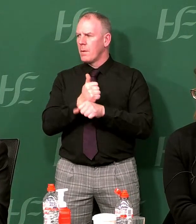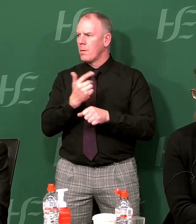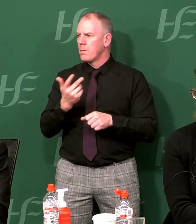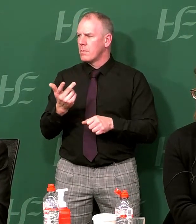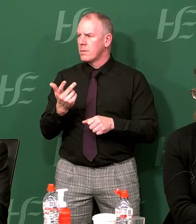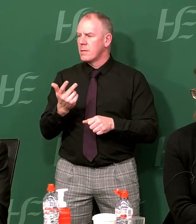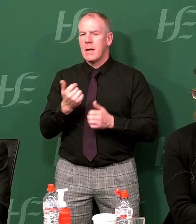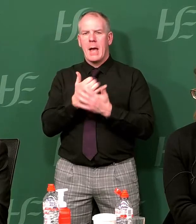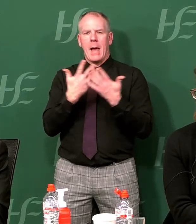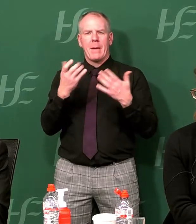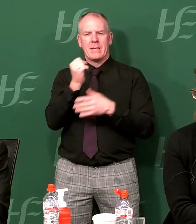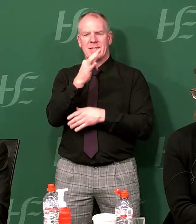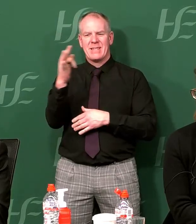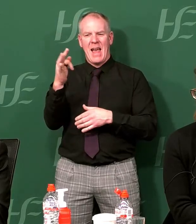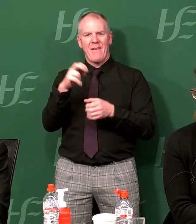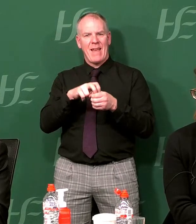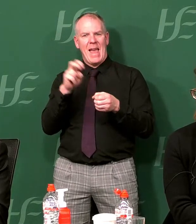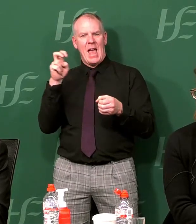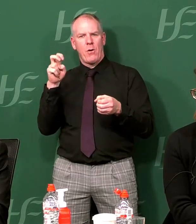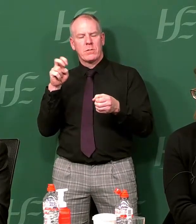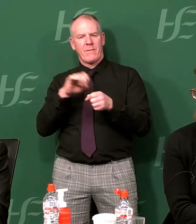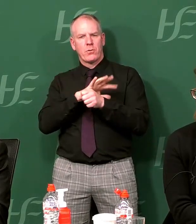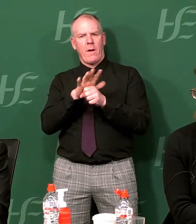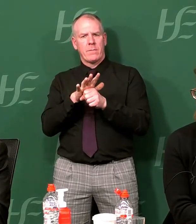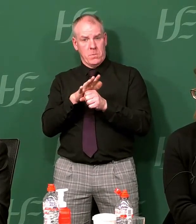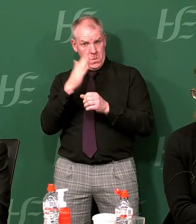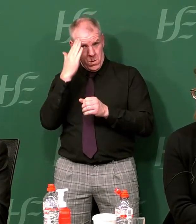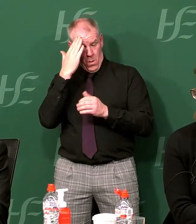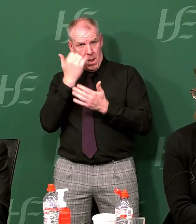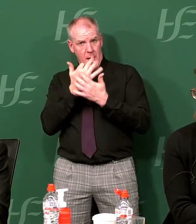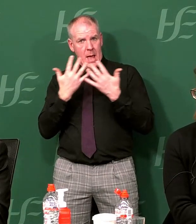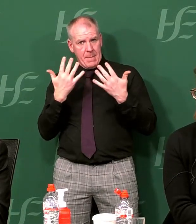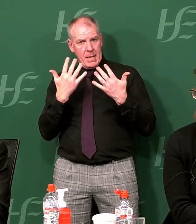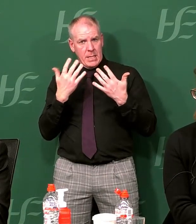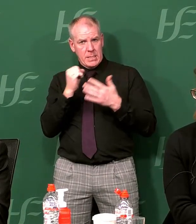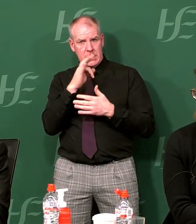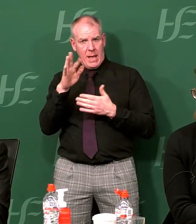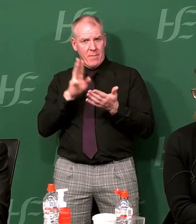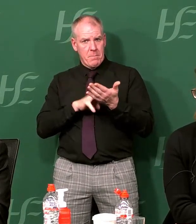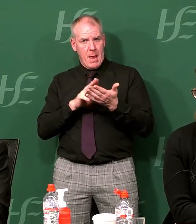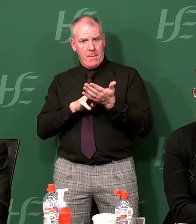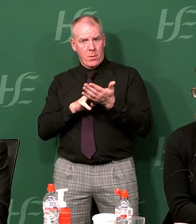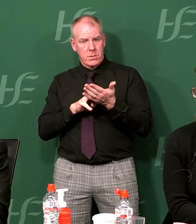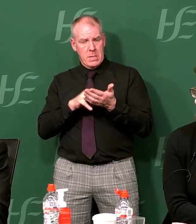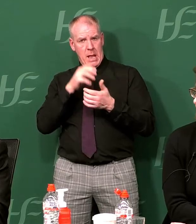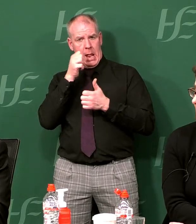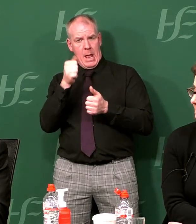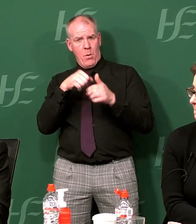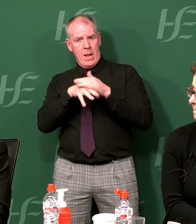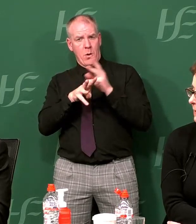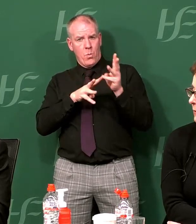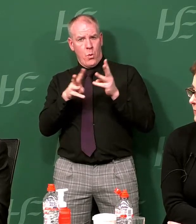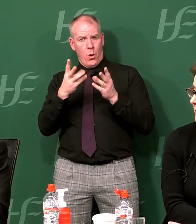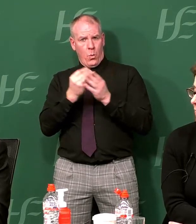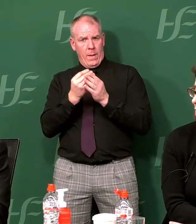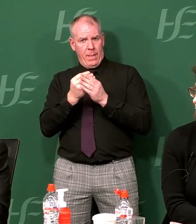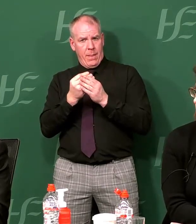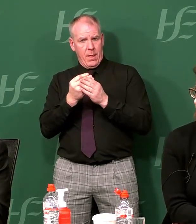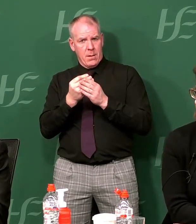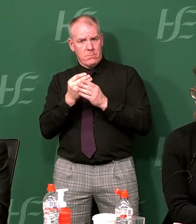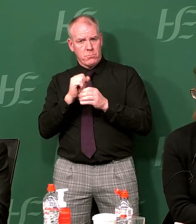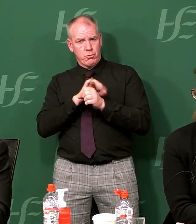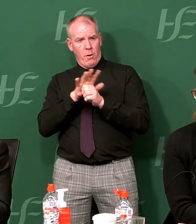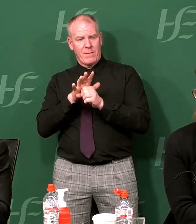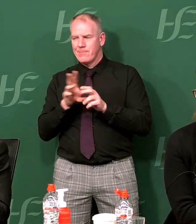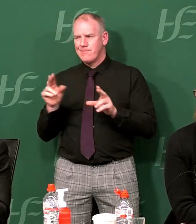about the number of staff being out, do we have any figure for how many staff members have been given derogations over the last while? I don't have it now.